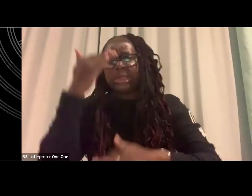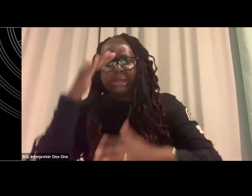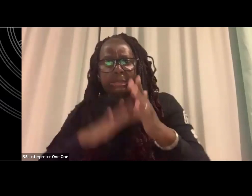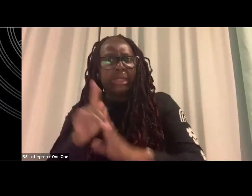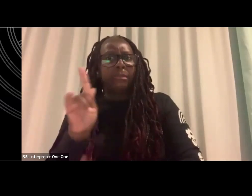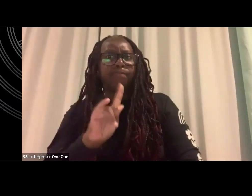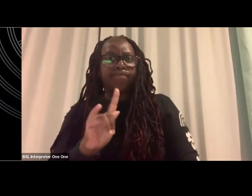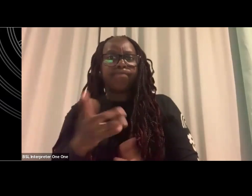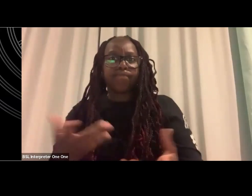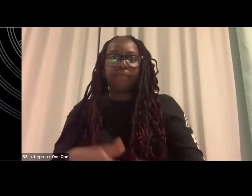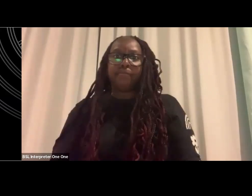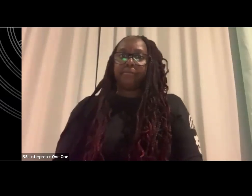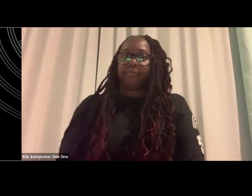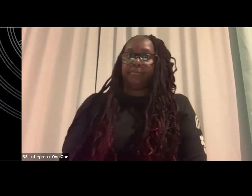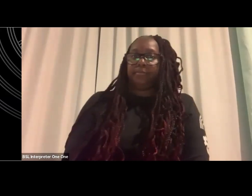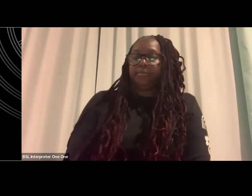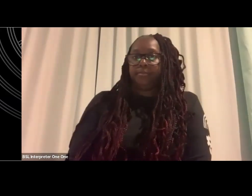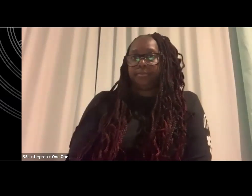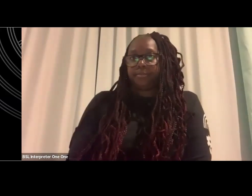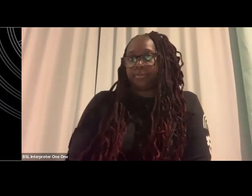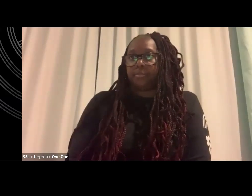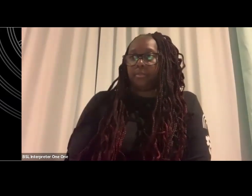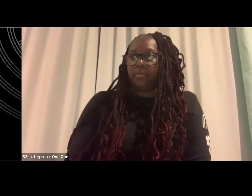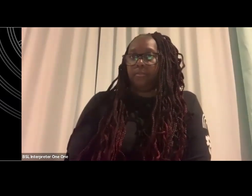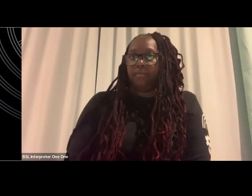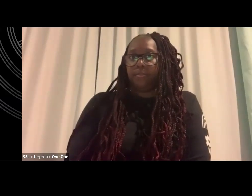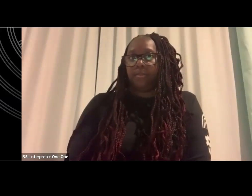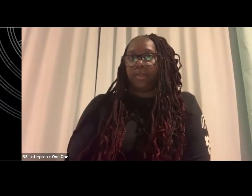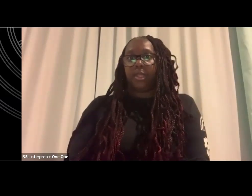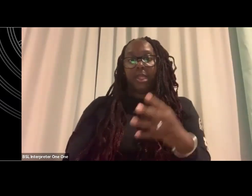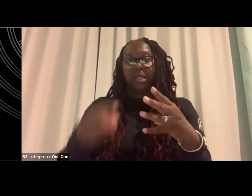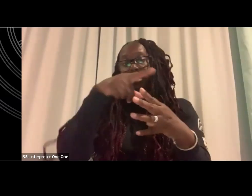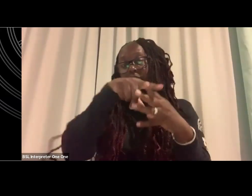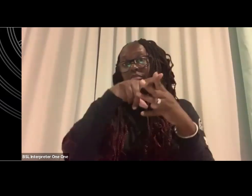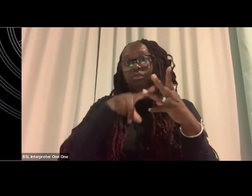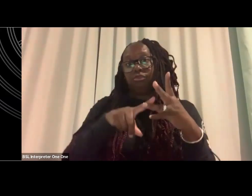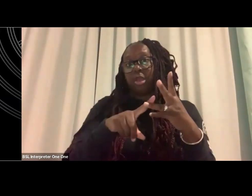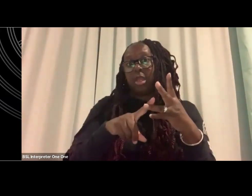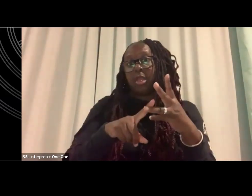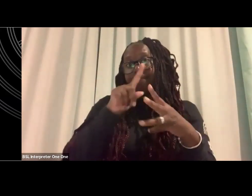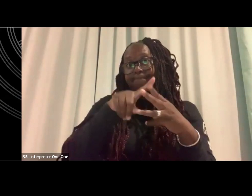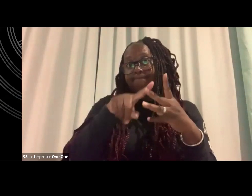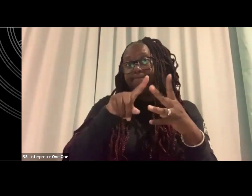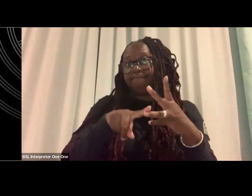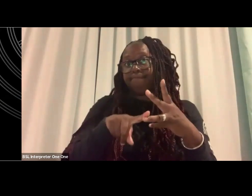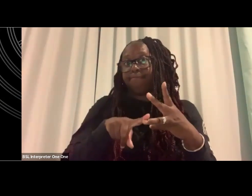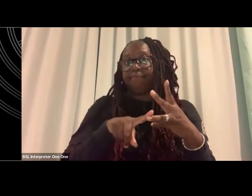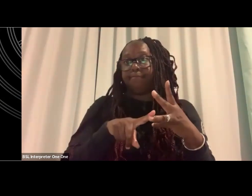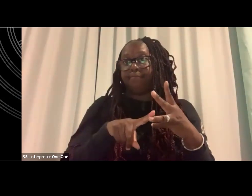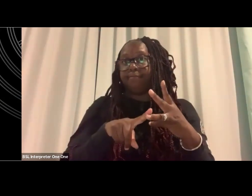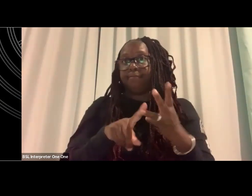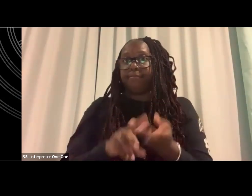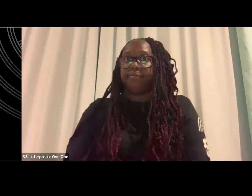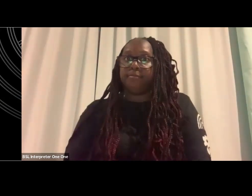experienced. And what it does is it has three central layers of what we would call